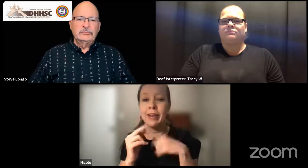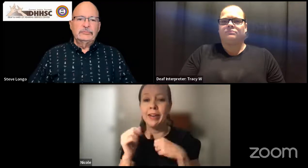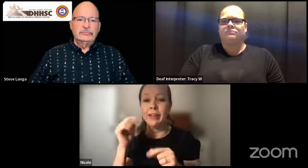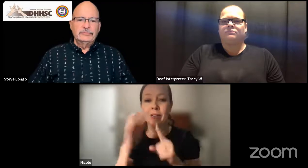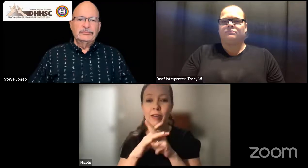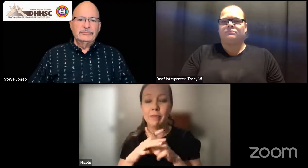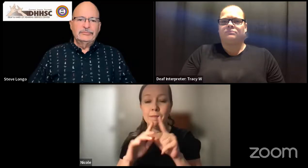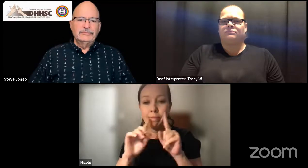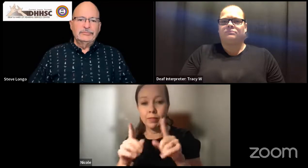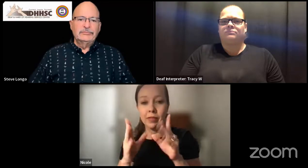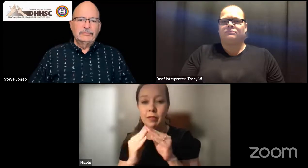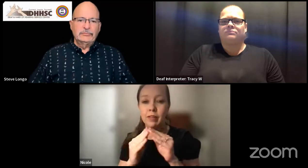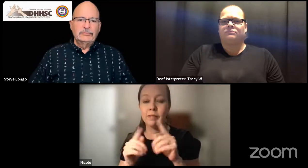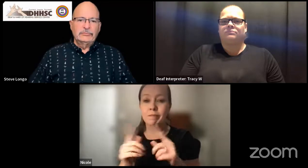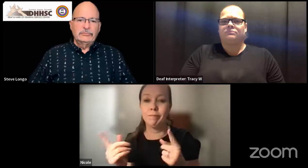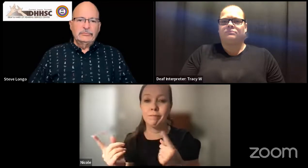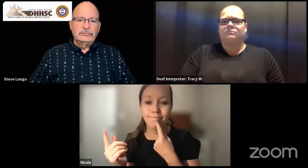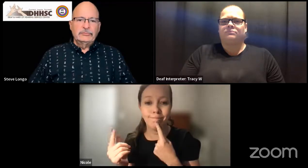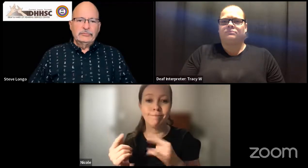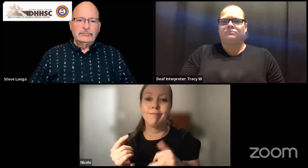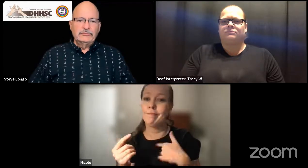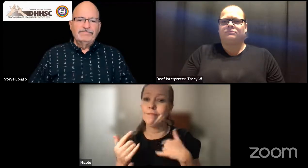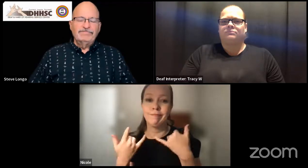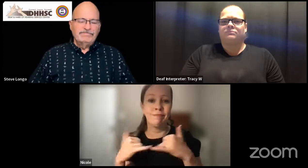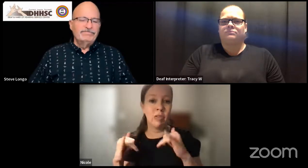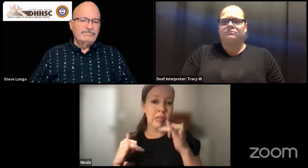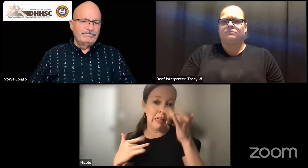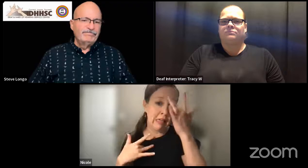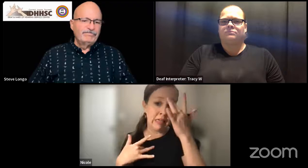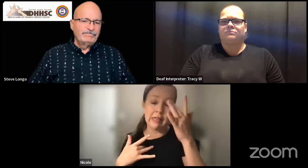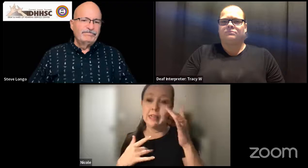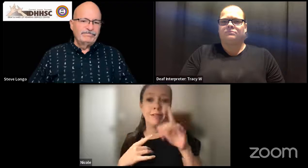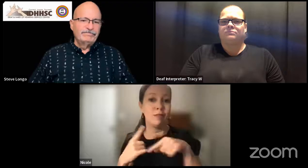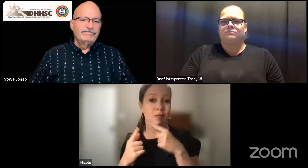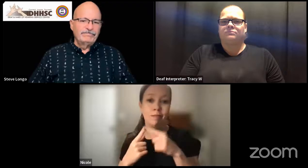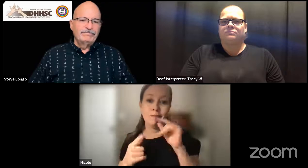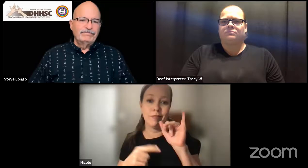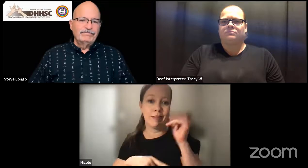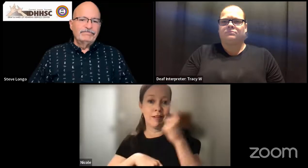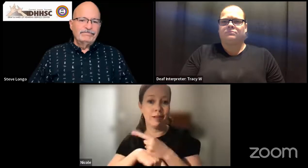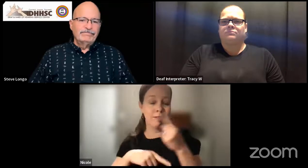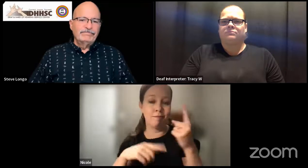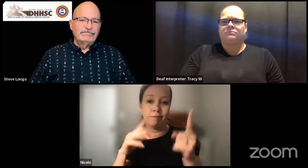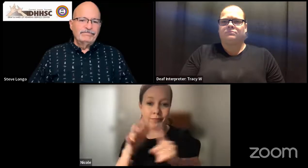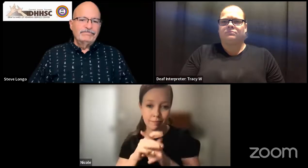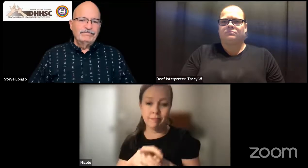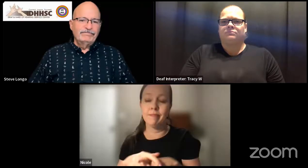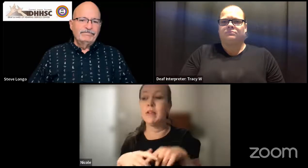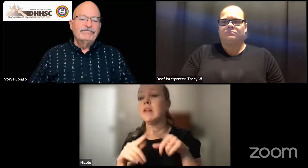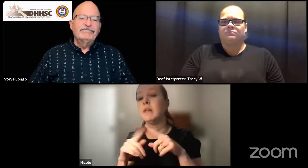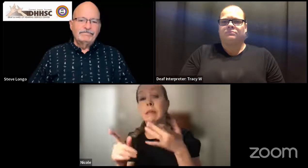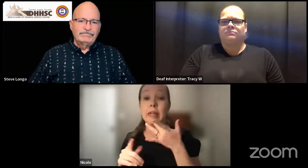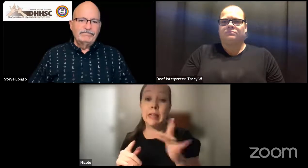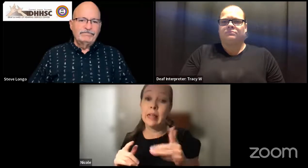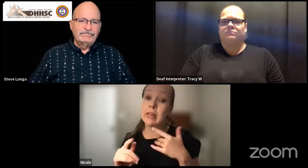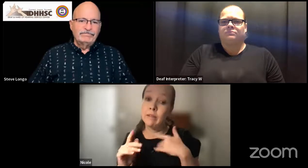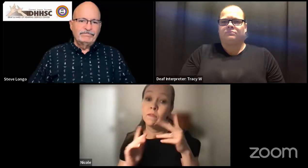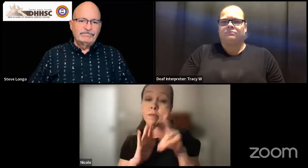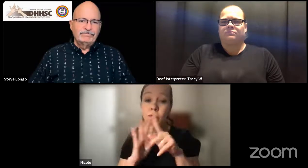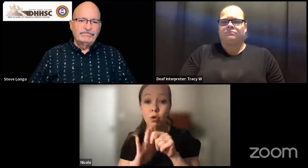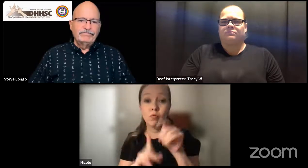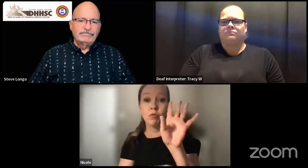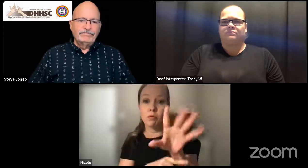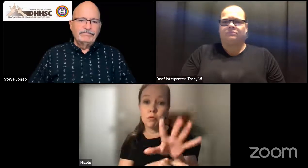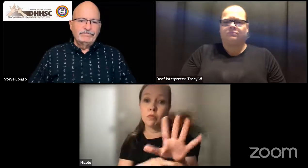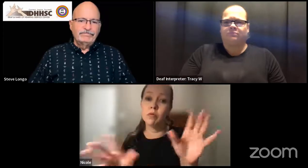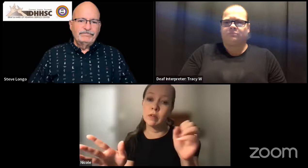Community comments took place recently. I was really hoping to go, but I was still sick at the time that we had the community